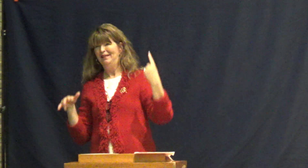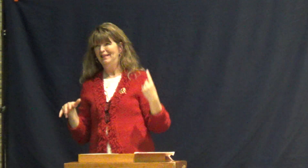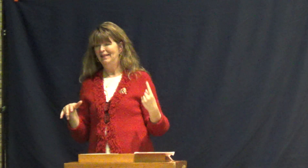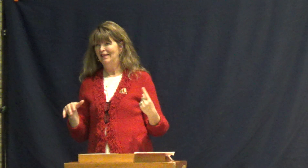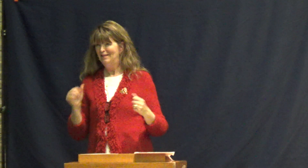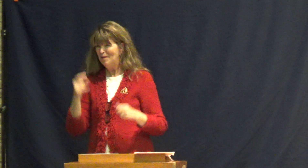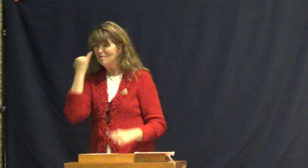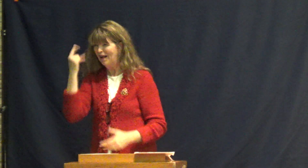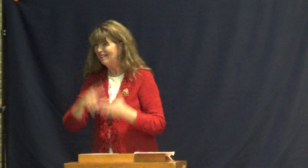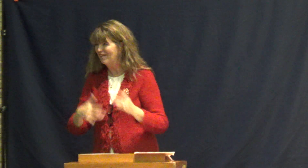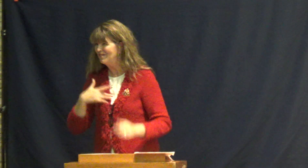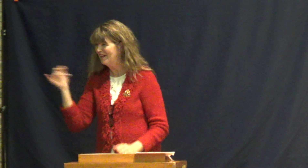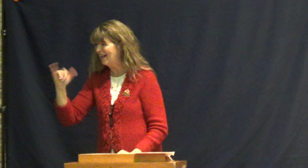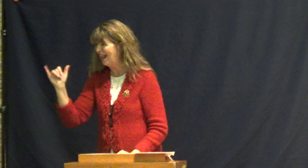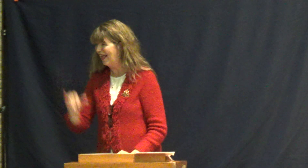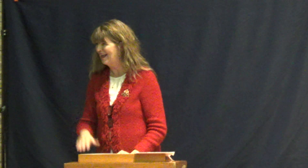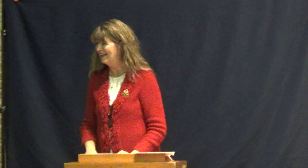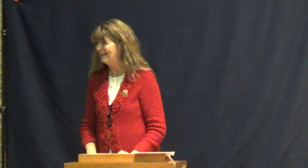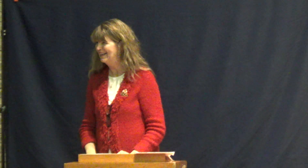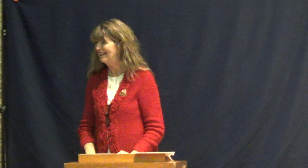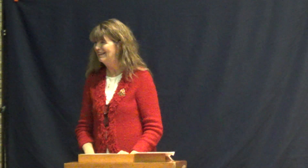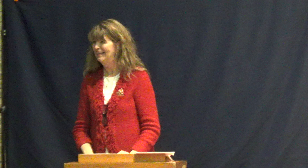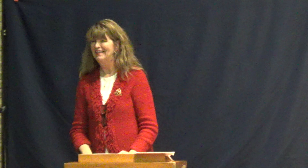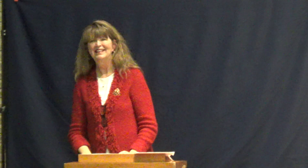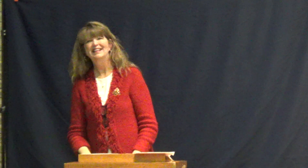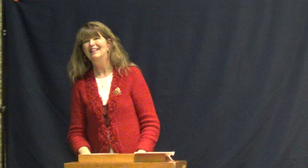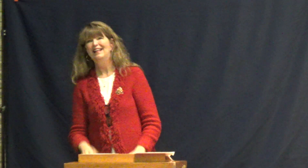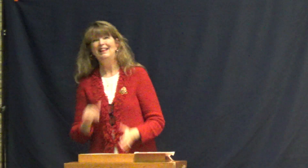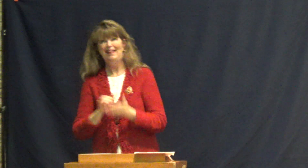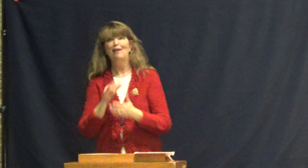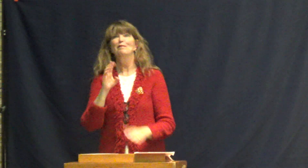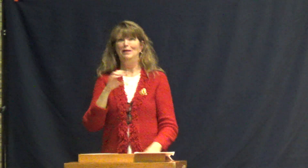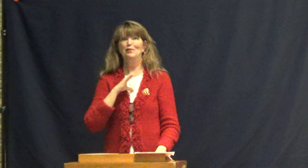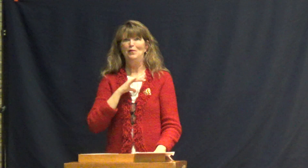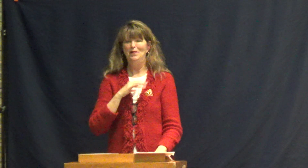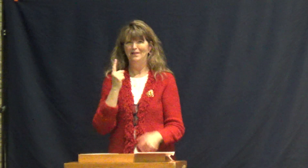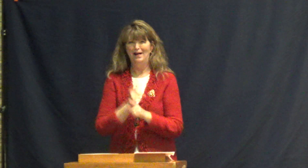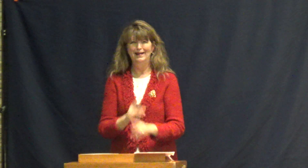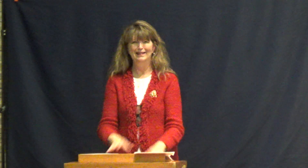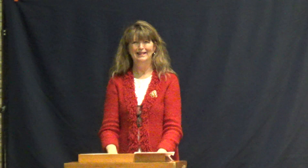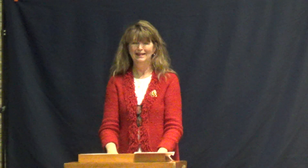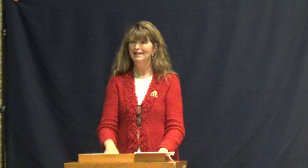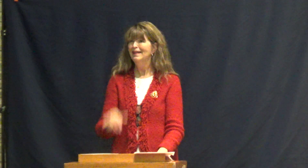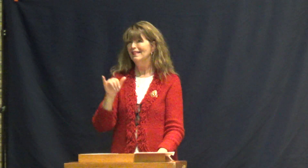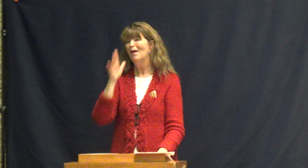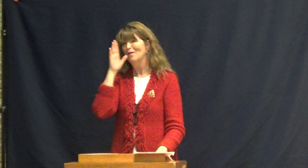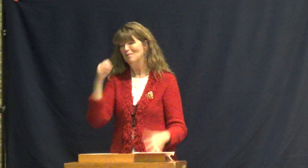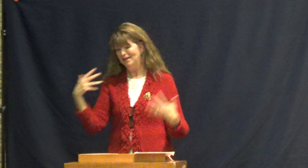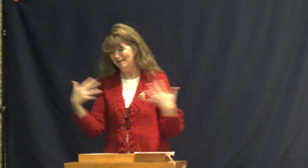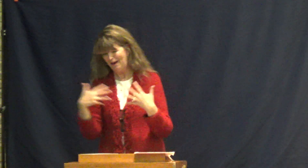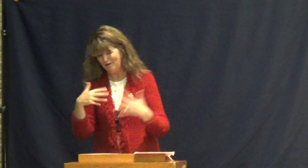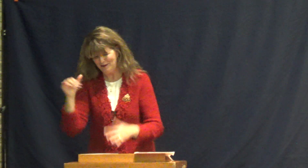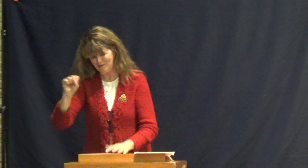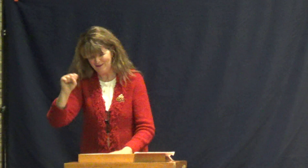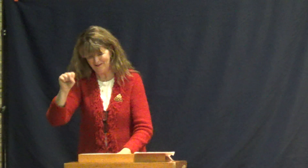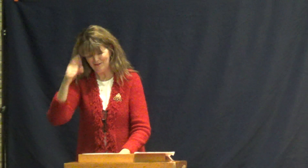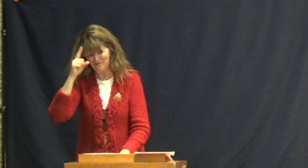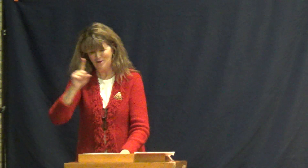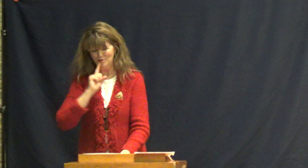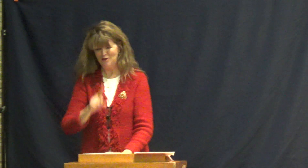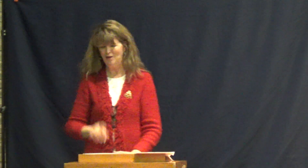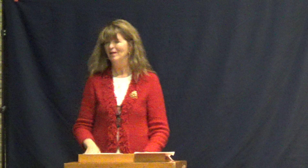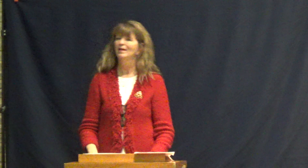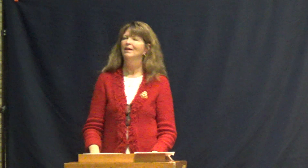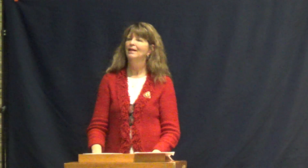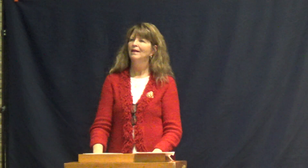in all of that shining glory? Can you imagine how you would feel? That would be so cool. That would